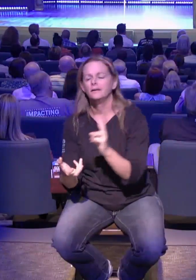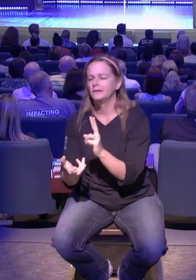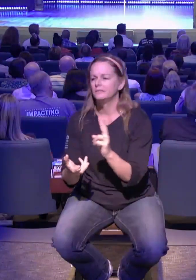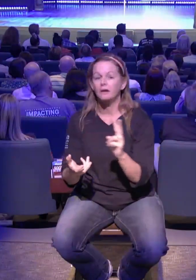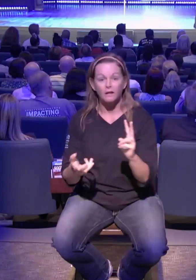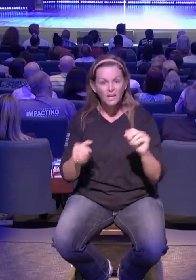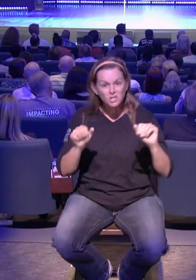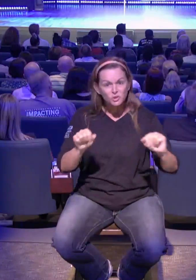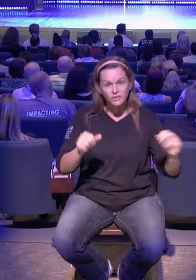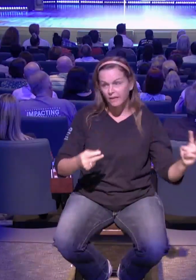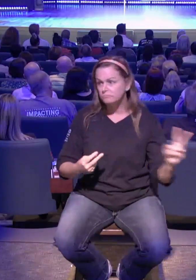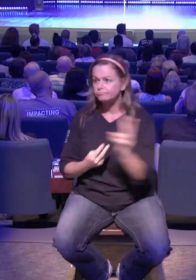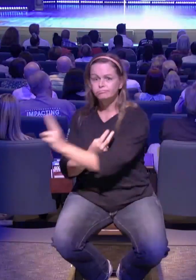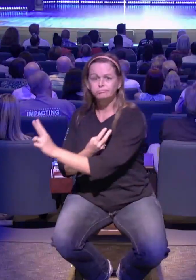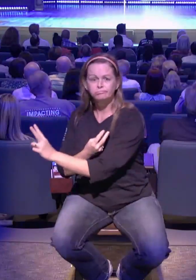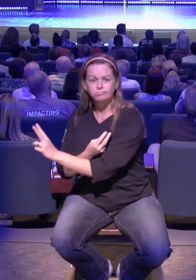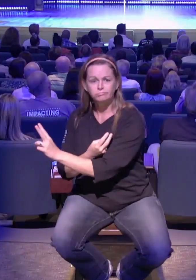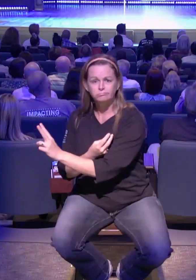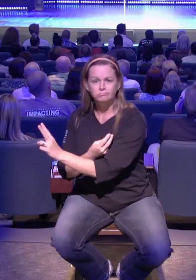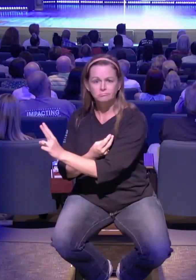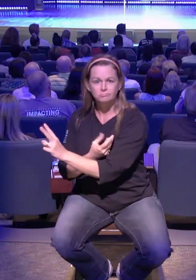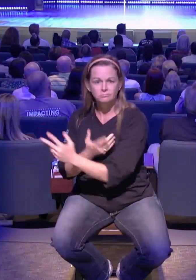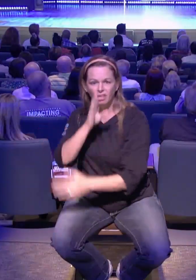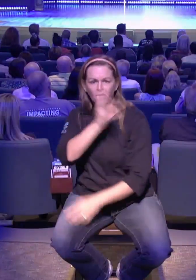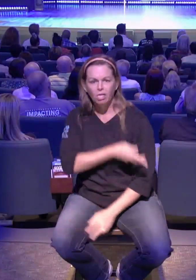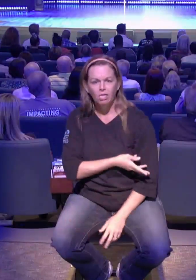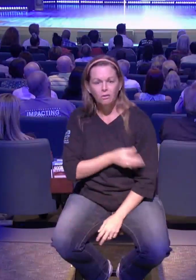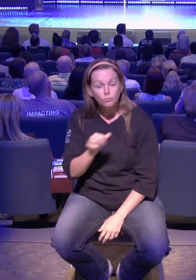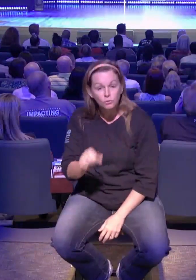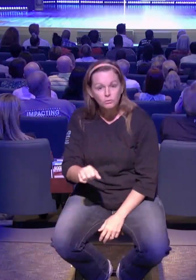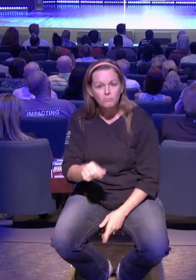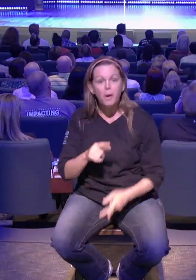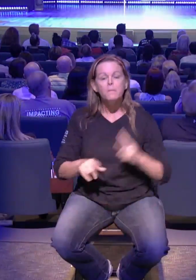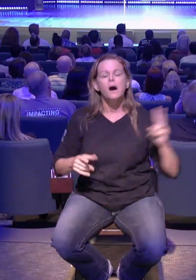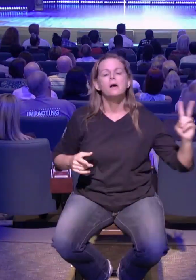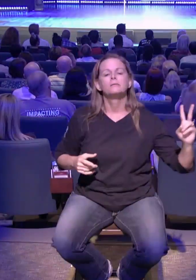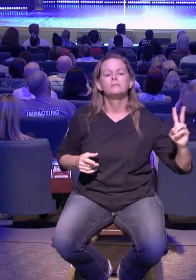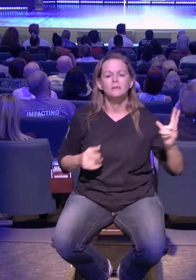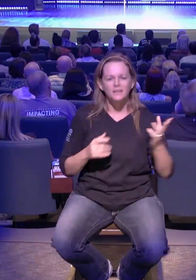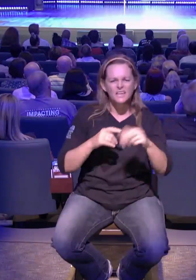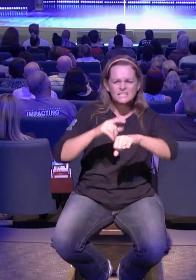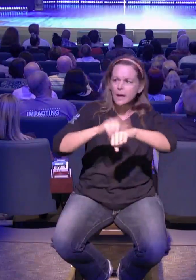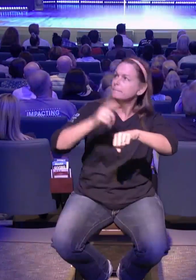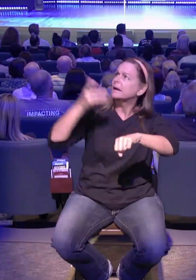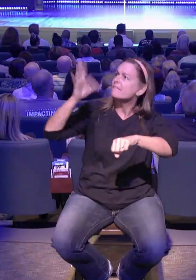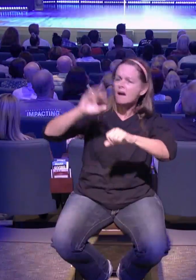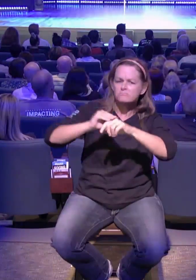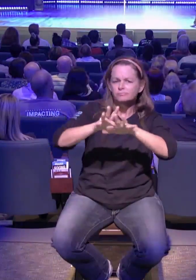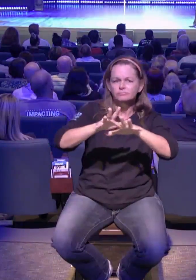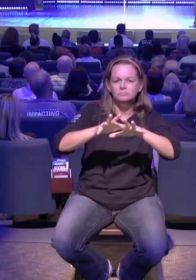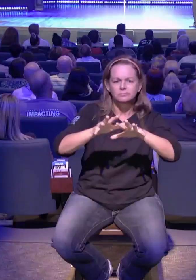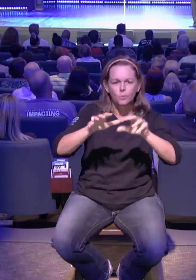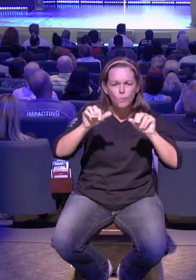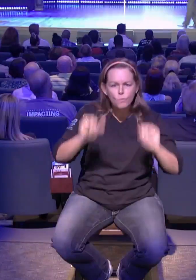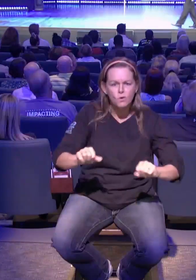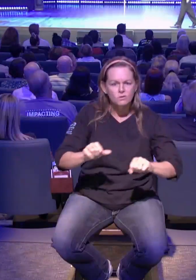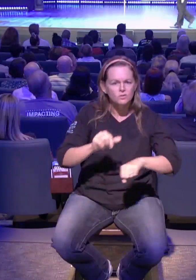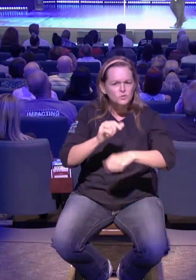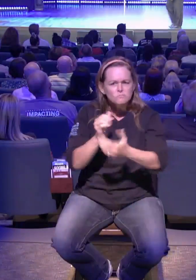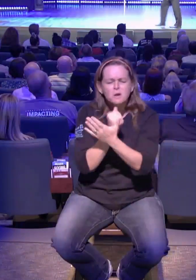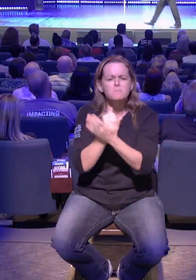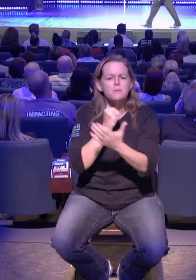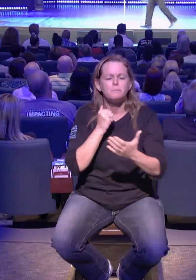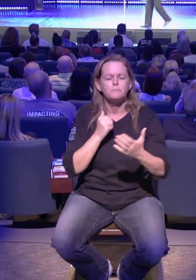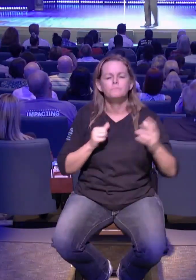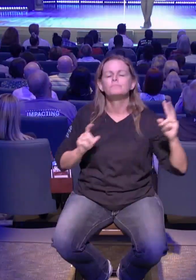temple. They were not going there to heal this man. They were going to the temple to pray. It was a part of their pattern, their